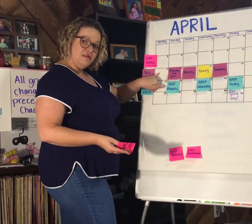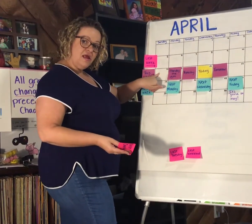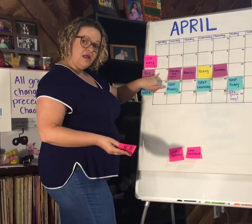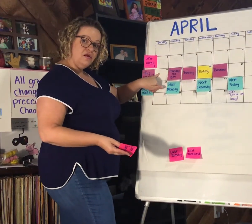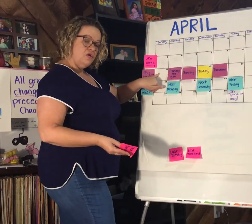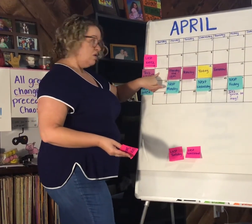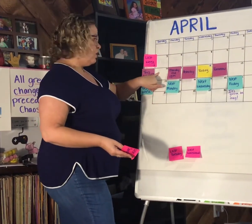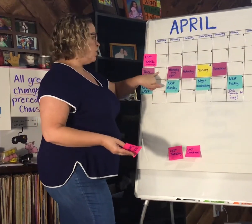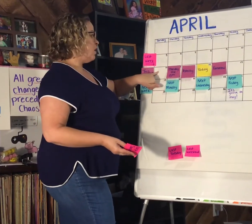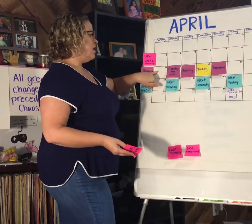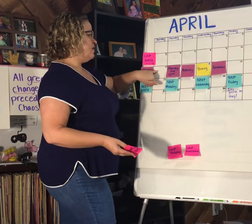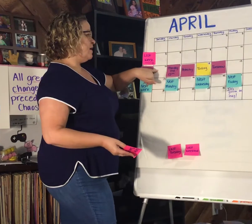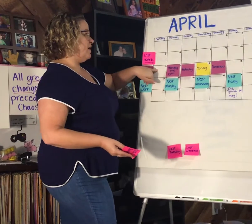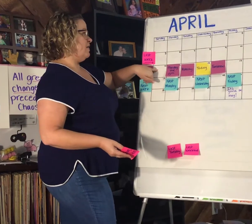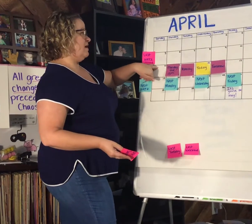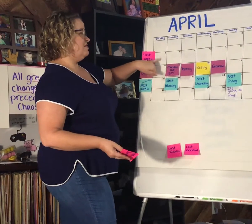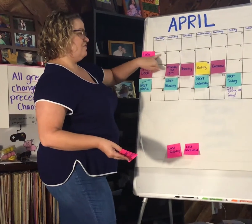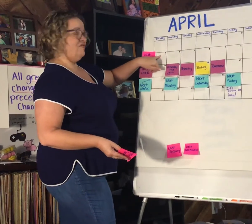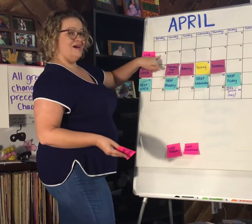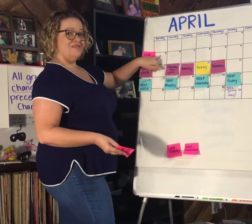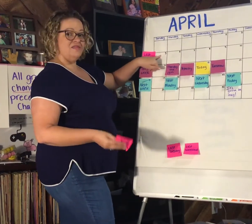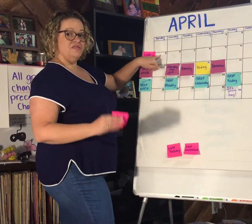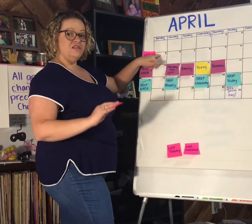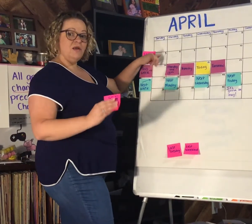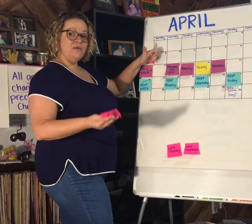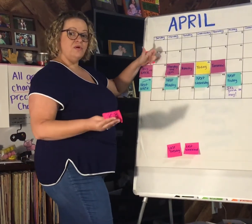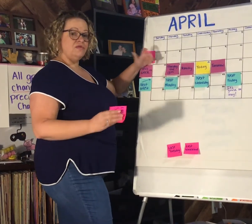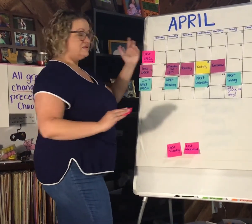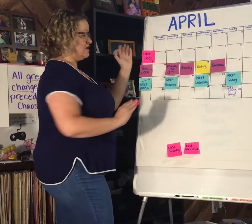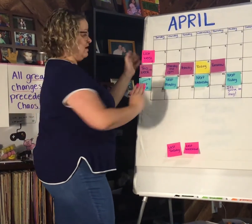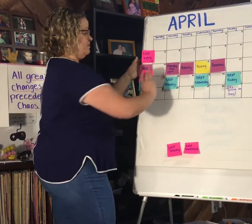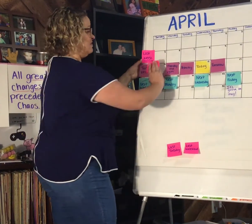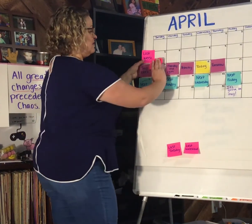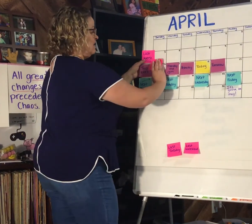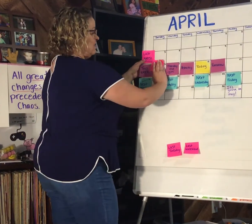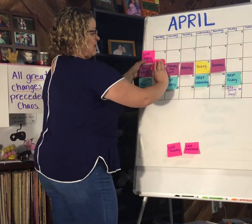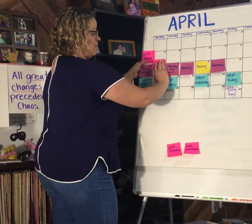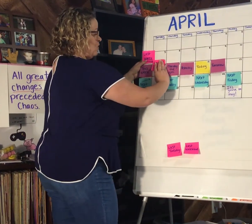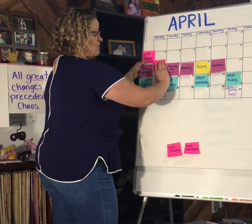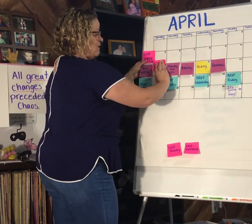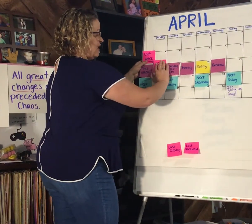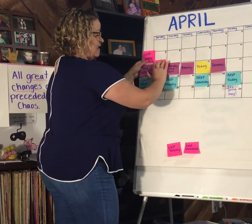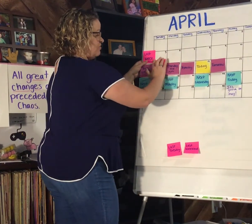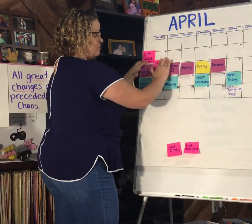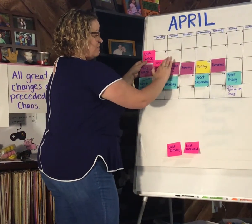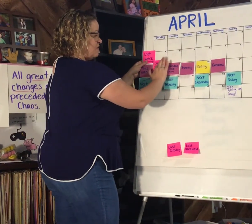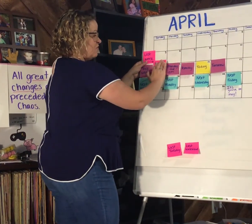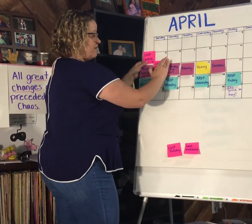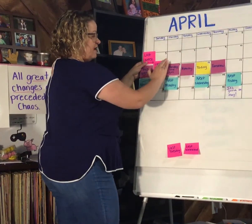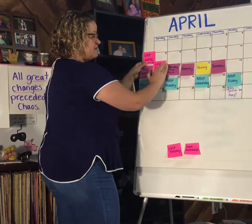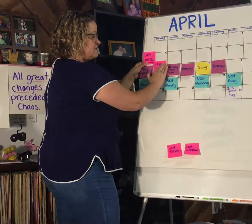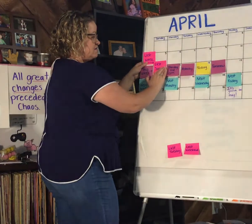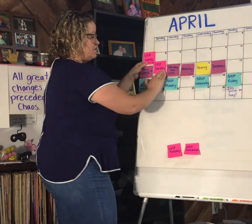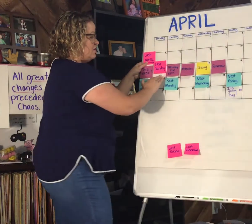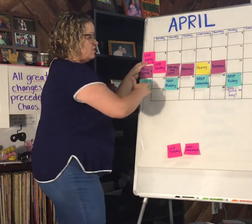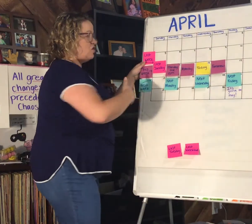Sunday? Or are you talking about like the 5th? This might be one of those times that more than one answer might be correct, so you might have to